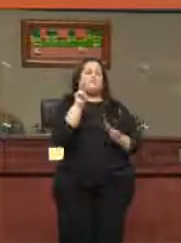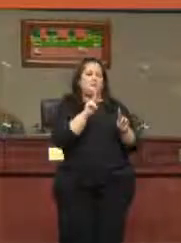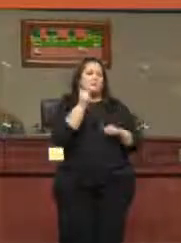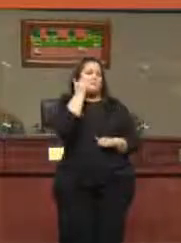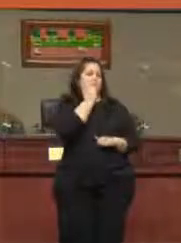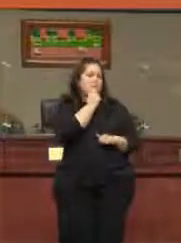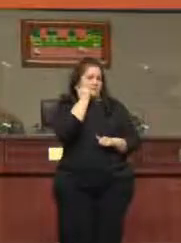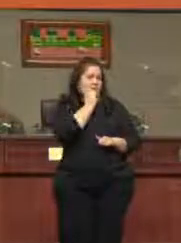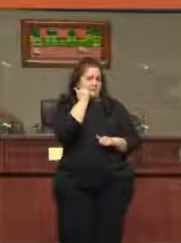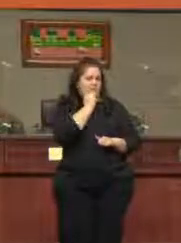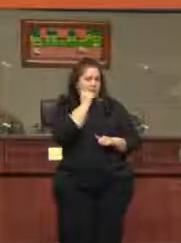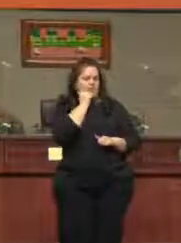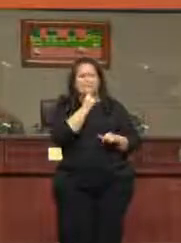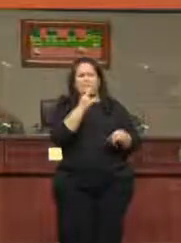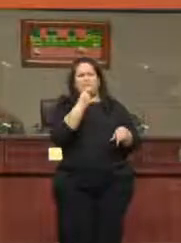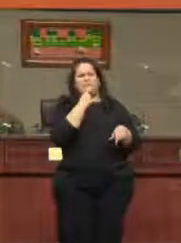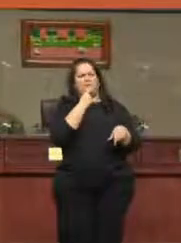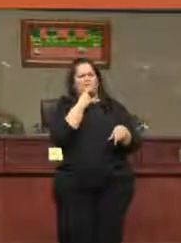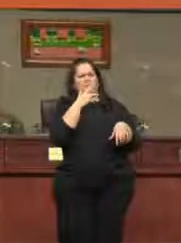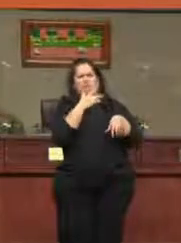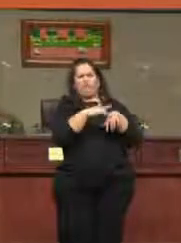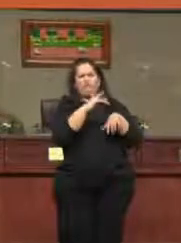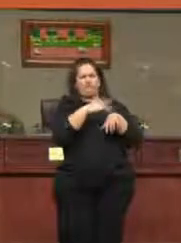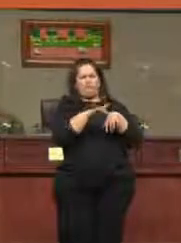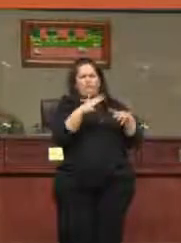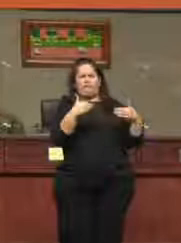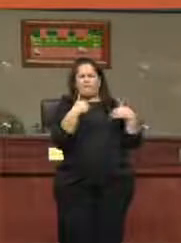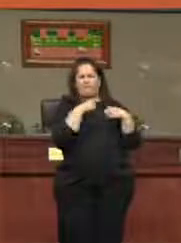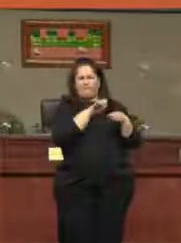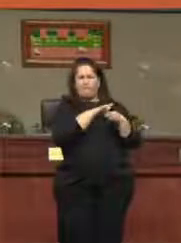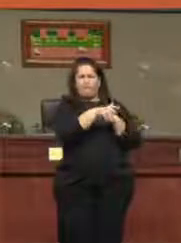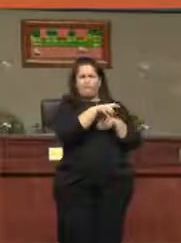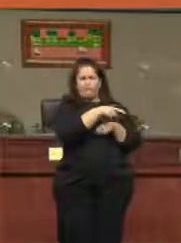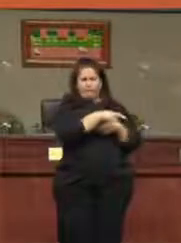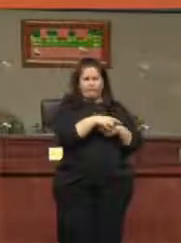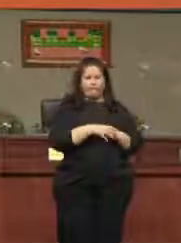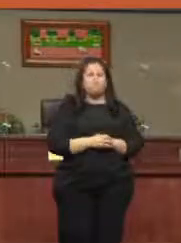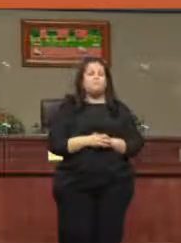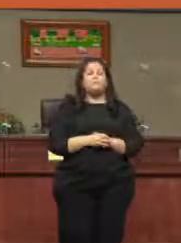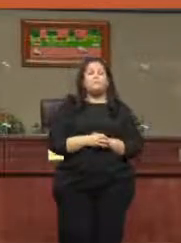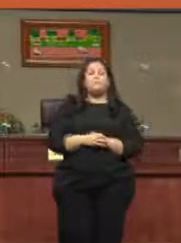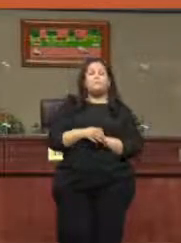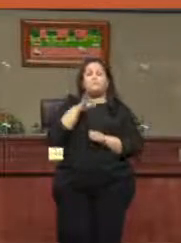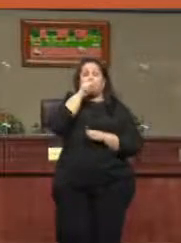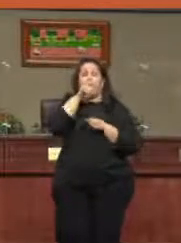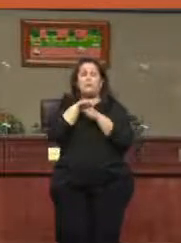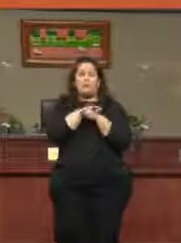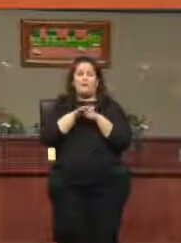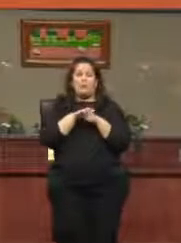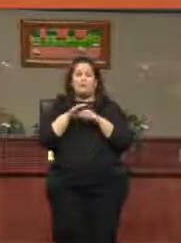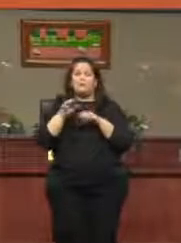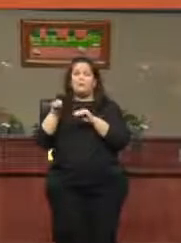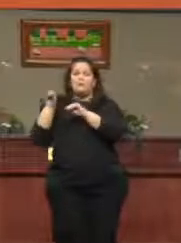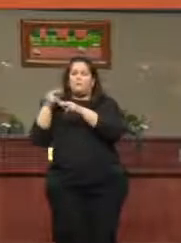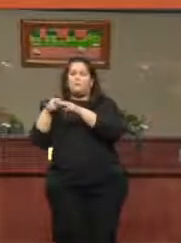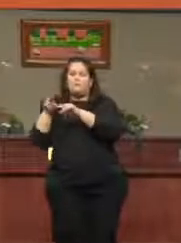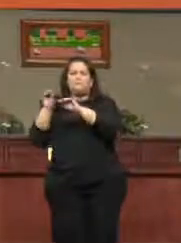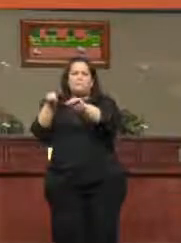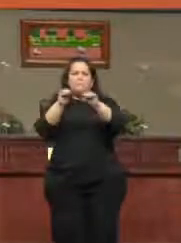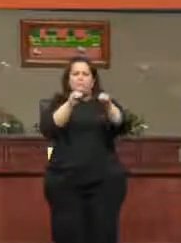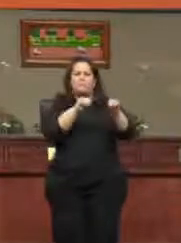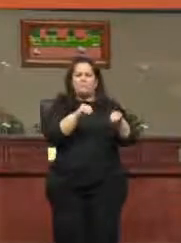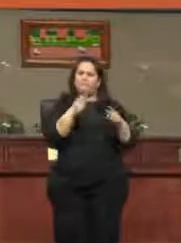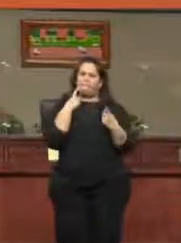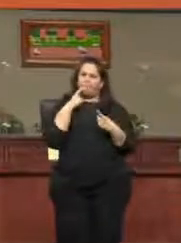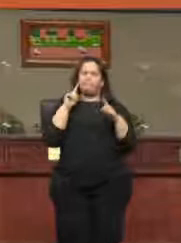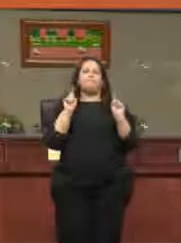the availability is going well. Orange County's mobile vaccination program continues to be a success. This is the